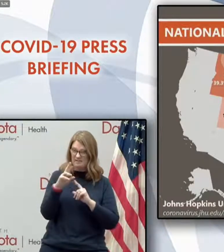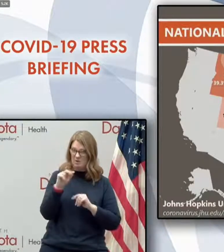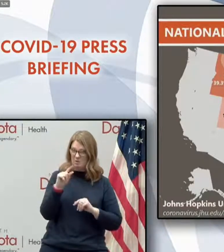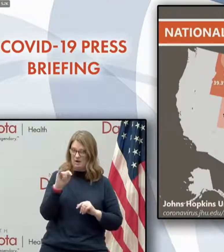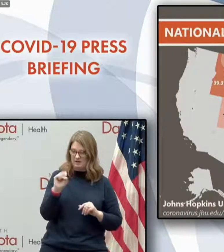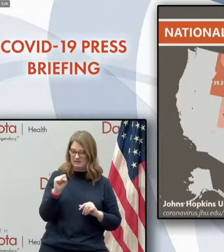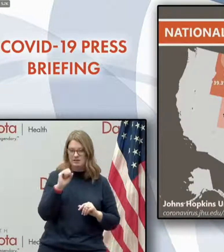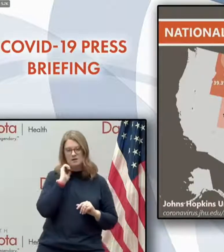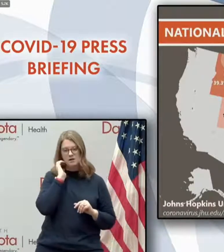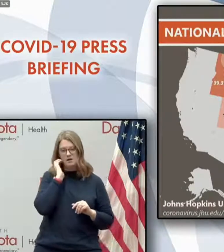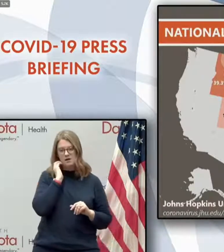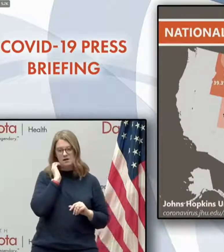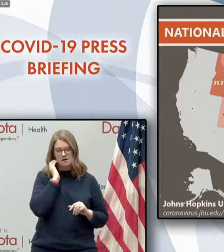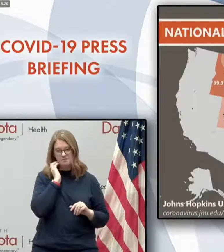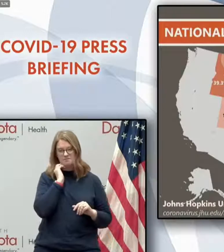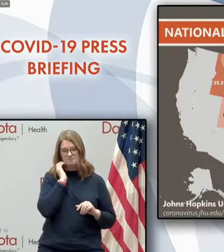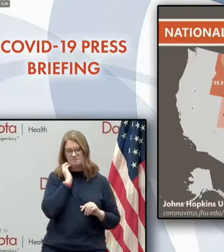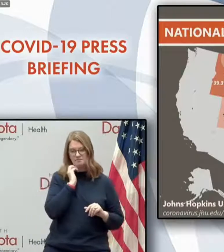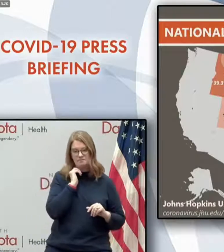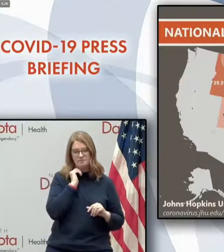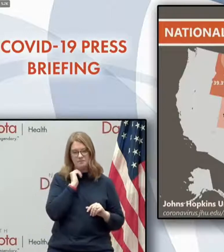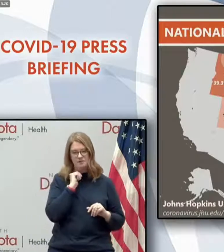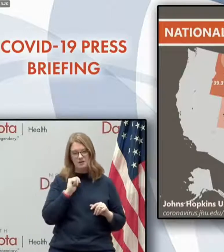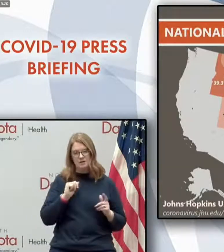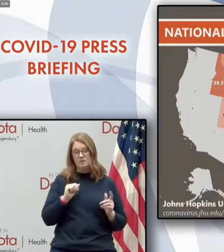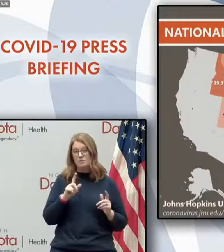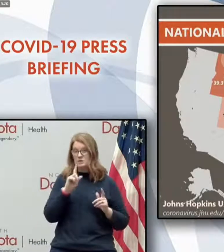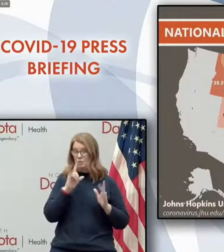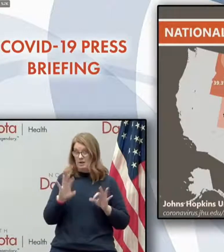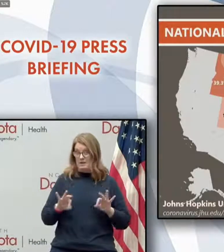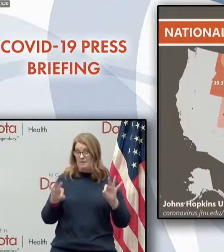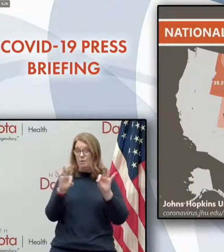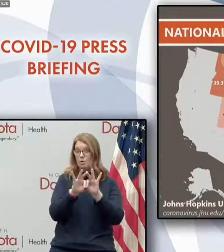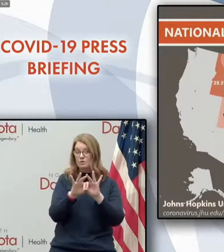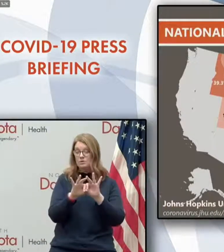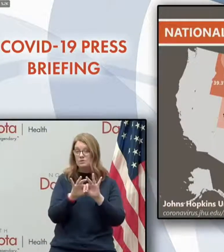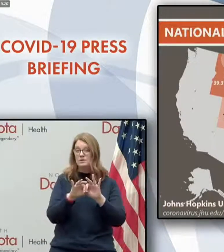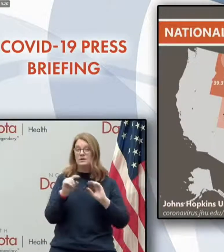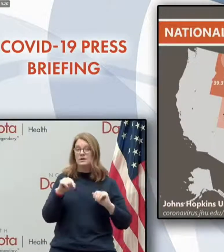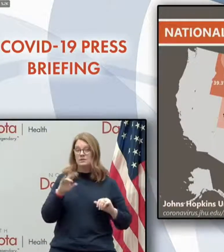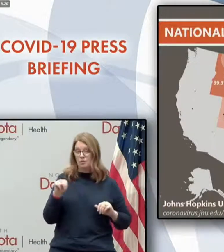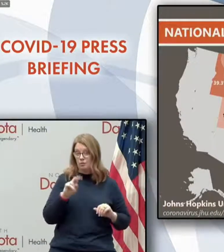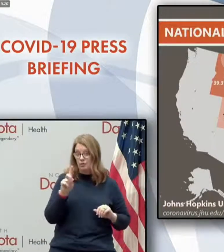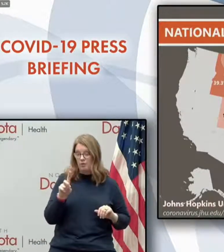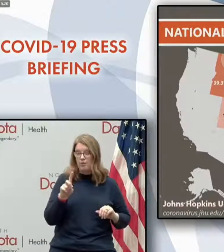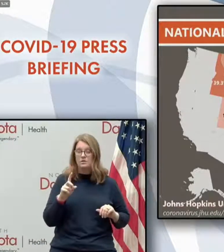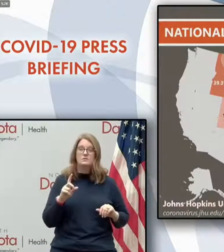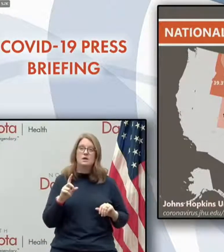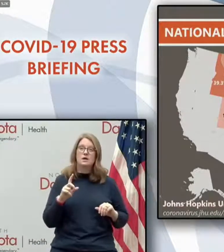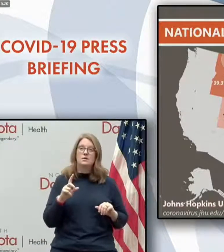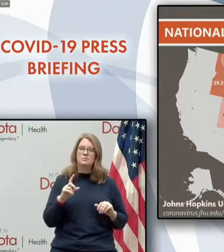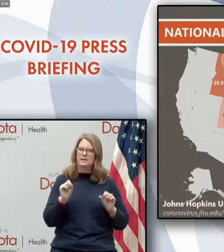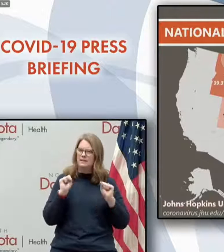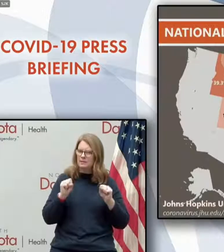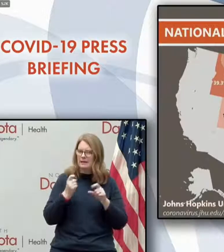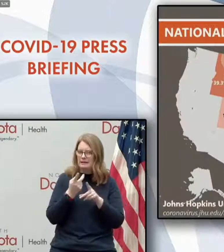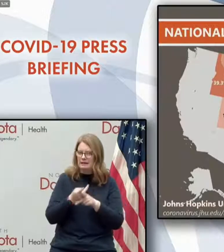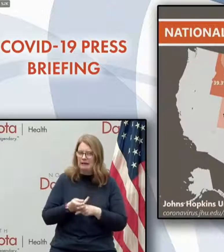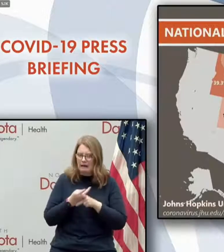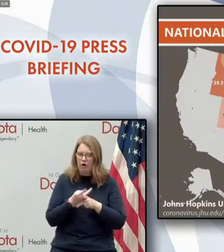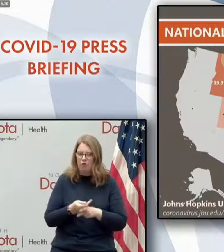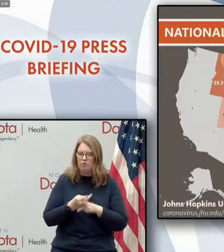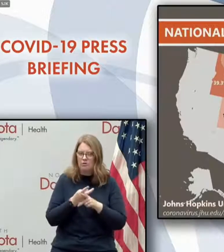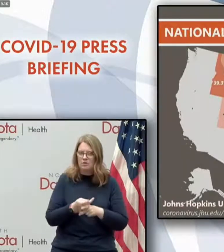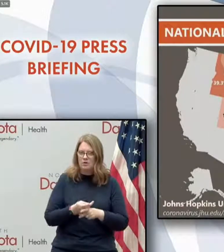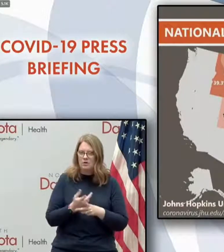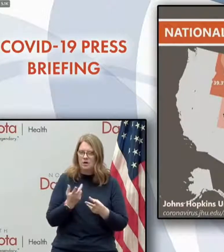And again, but what really matters, again, for North Dakotans is that we've got the ability to care for them when they need